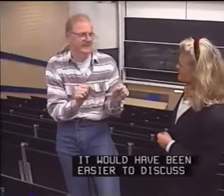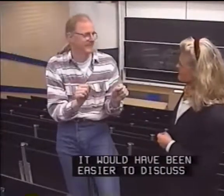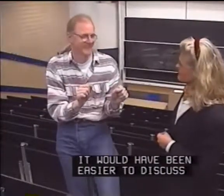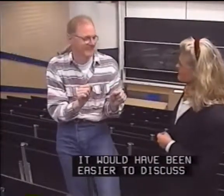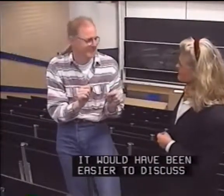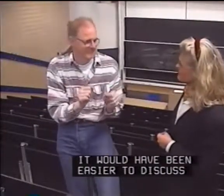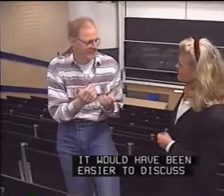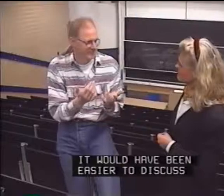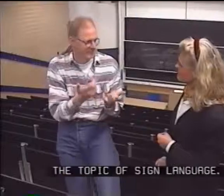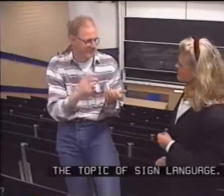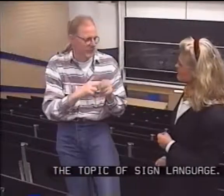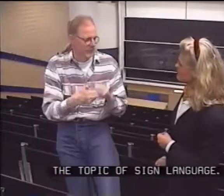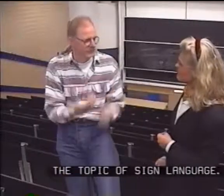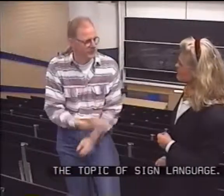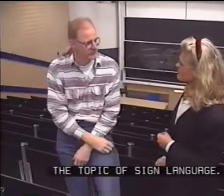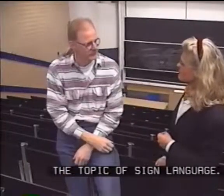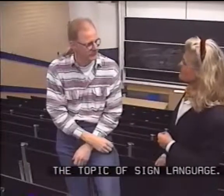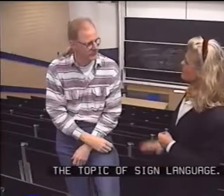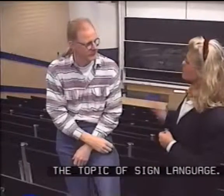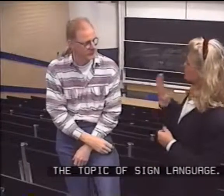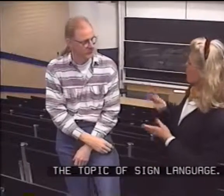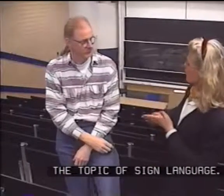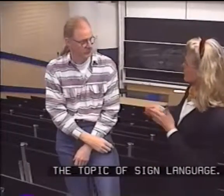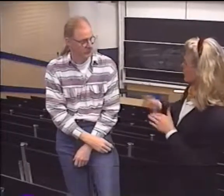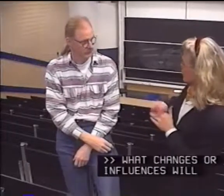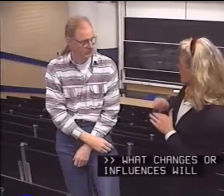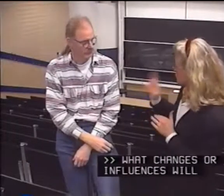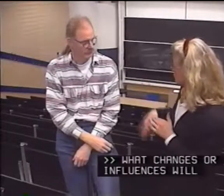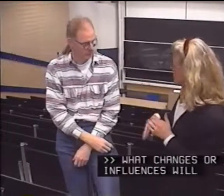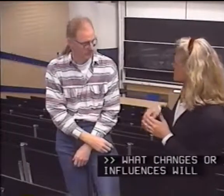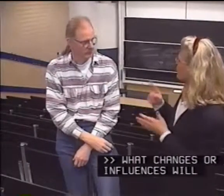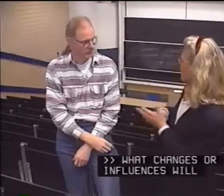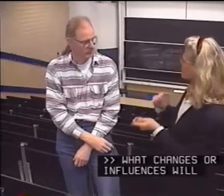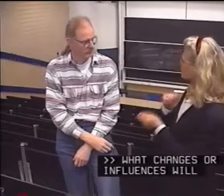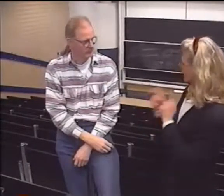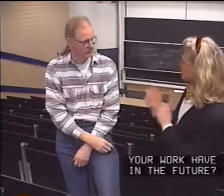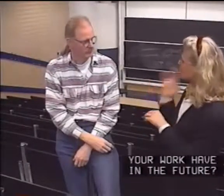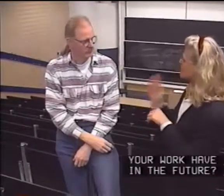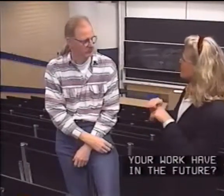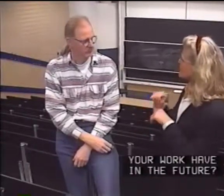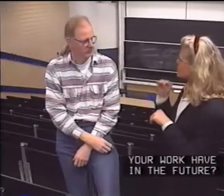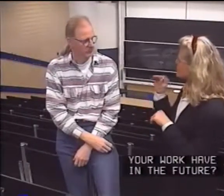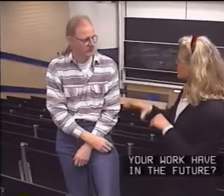to discuss the topic of sign language. What changes or influences will your work have in the future?